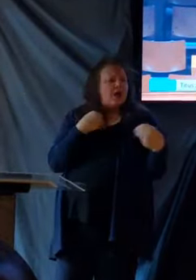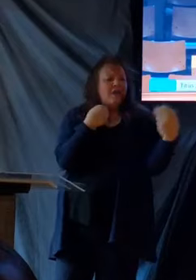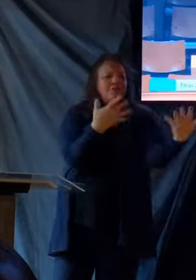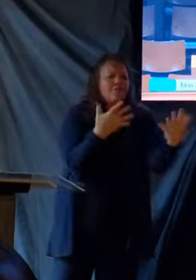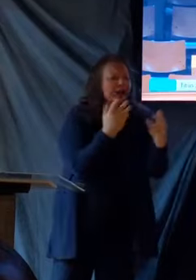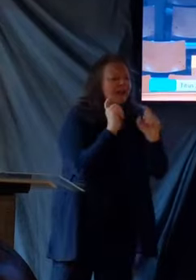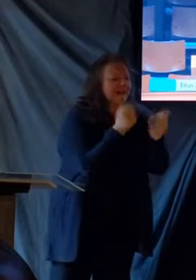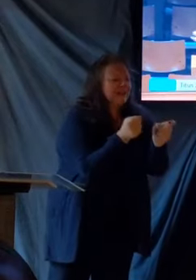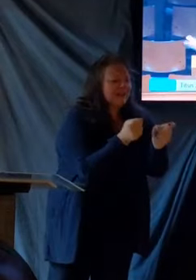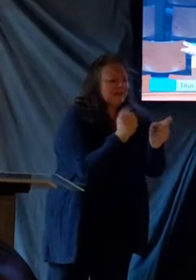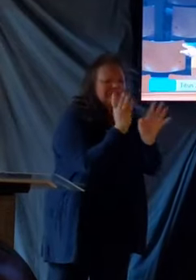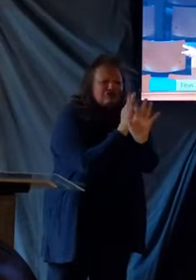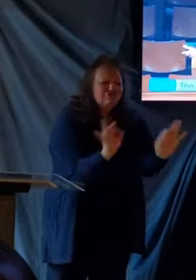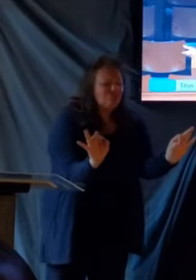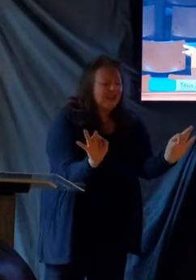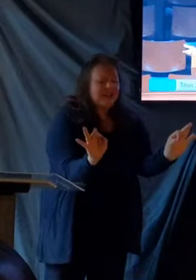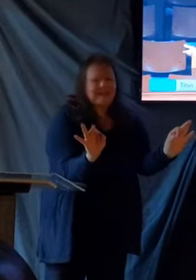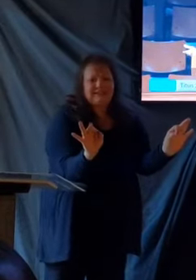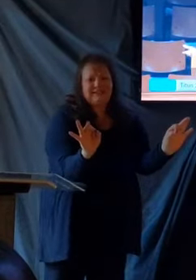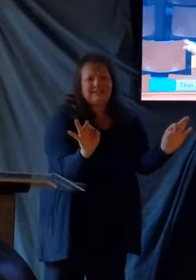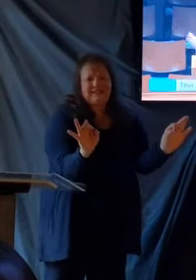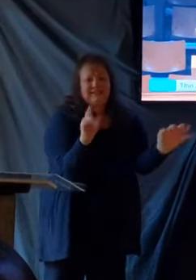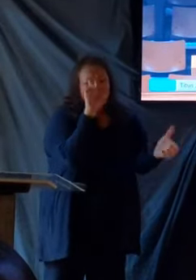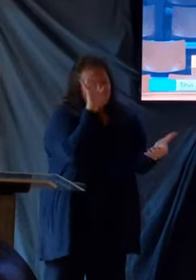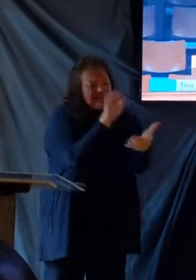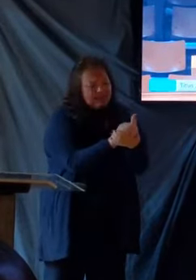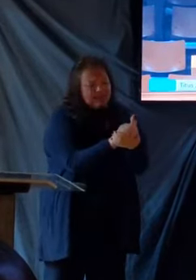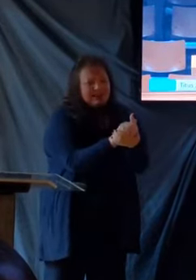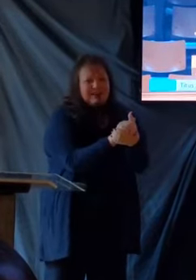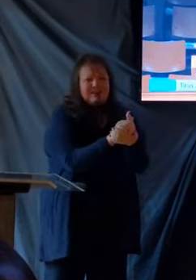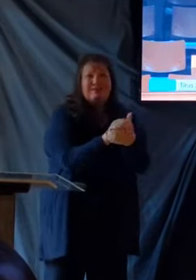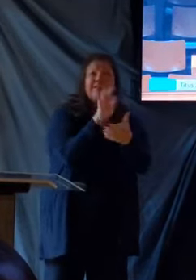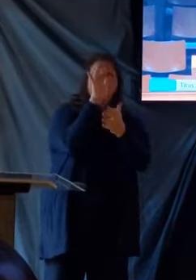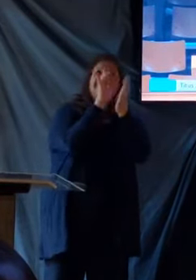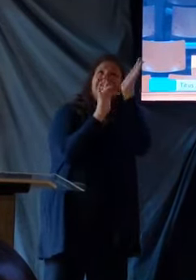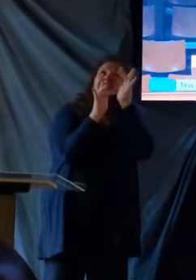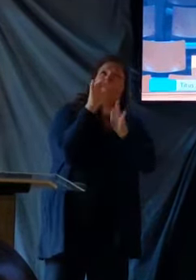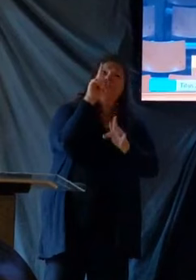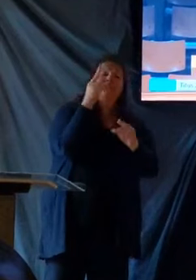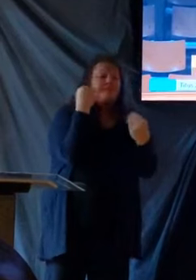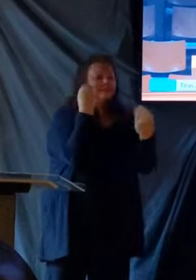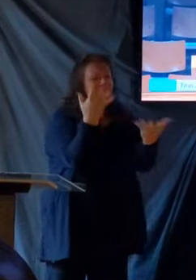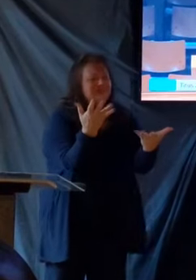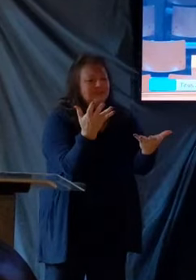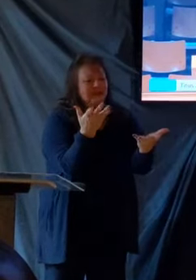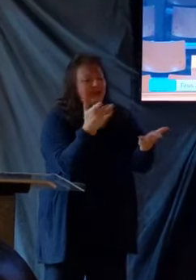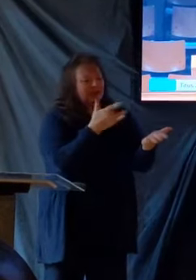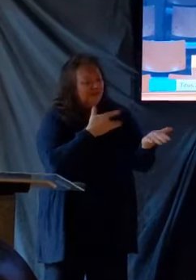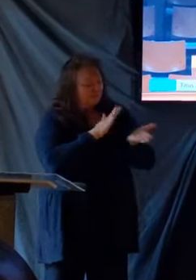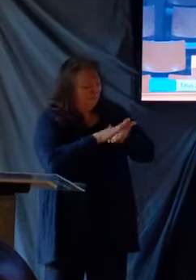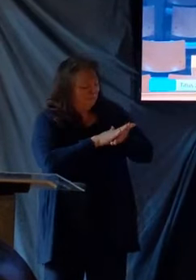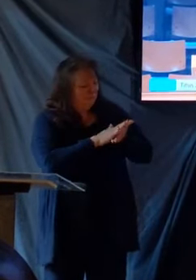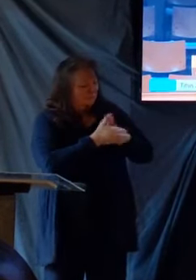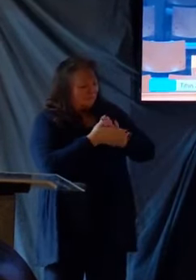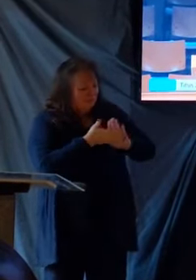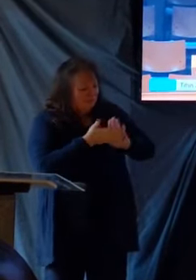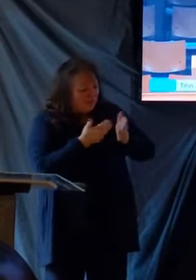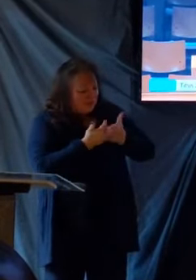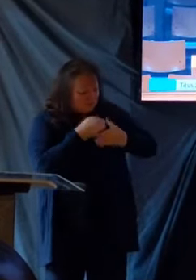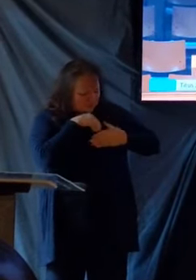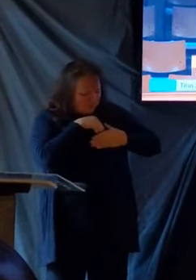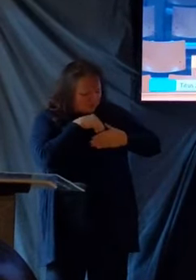a gift for you. It's free. Believe in the Savior I provided. I'll cleanse you, forgive you, make you new on